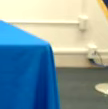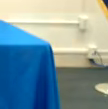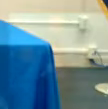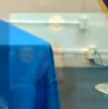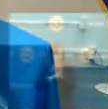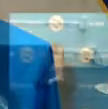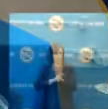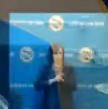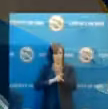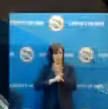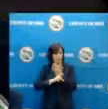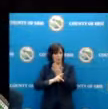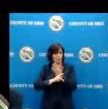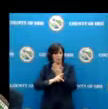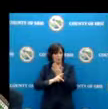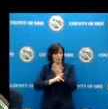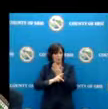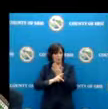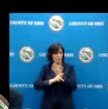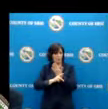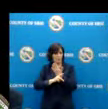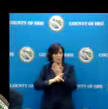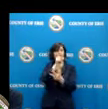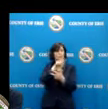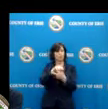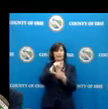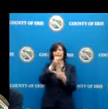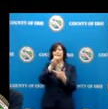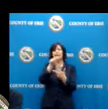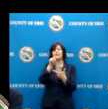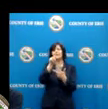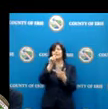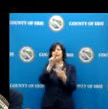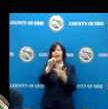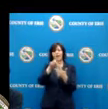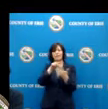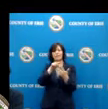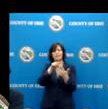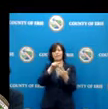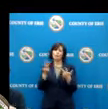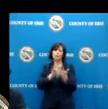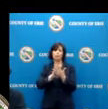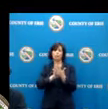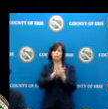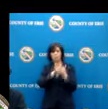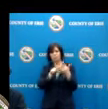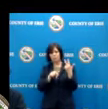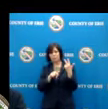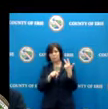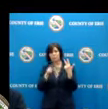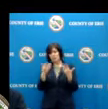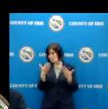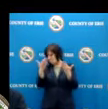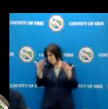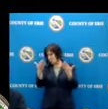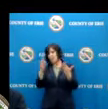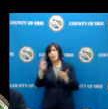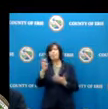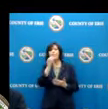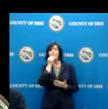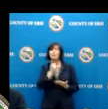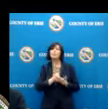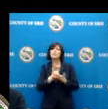Meals on Wheels program: Amherst Meals on Wheels, Kenton Meals on Wheels, and Meals on Wheels of Western New York. They offer, of course, emergency